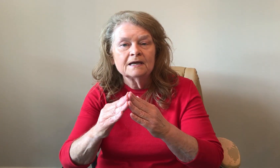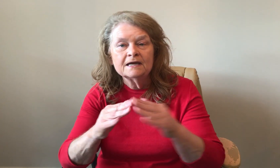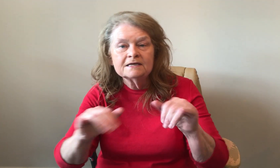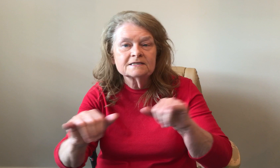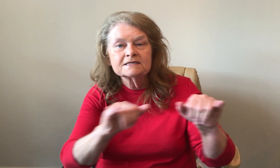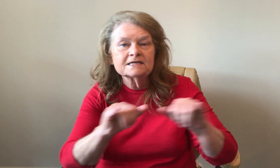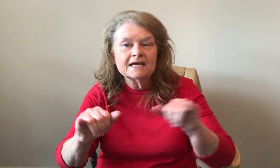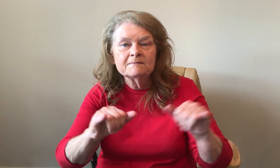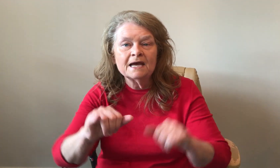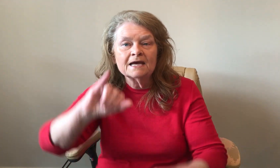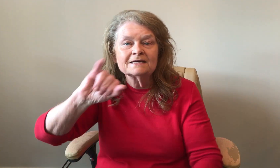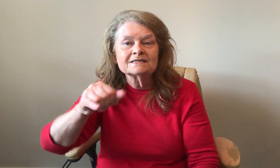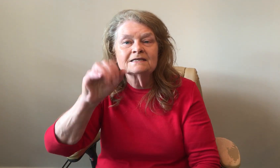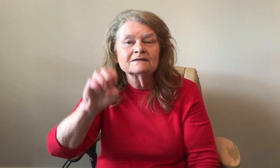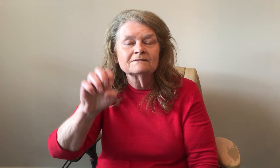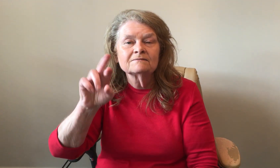is the same as